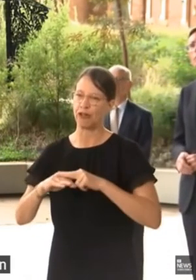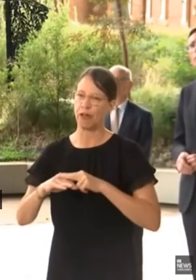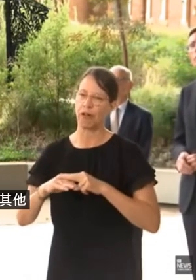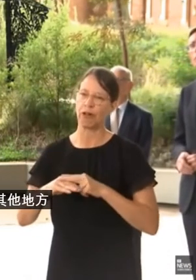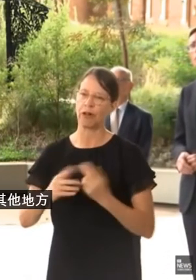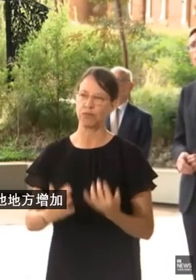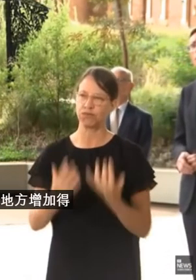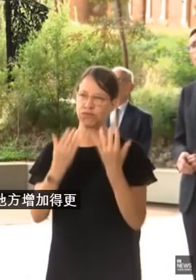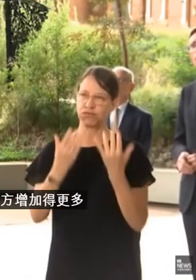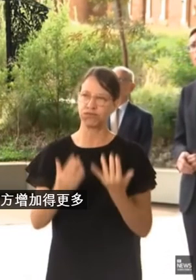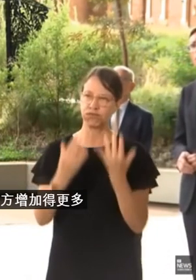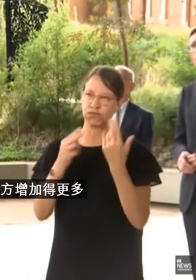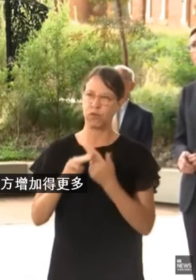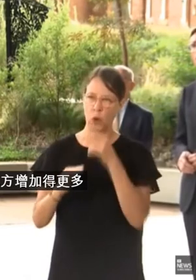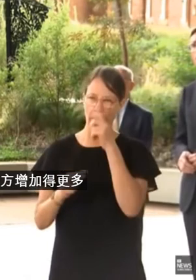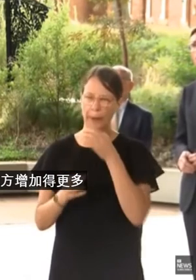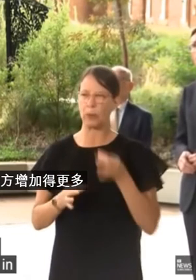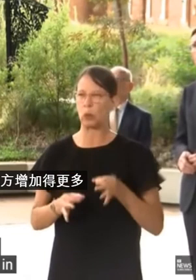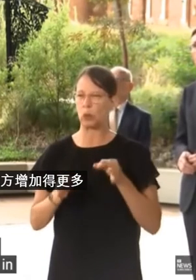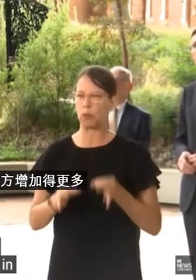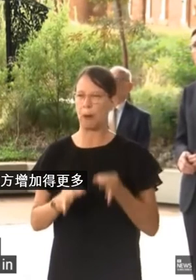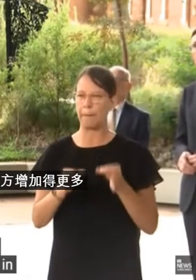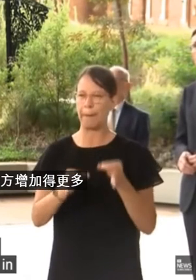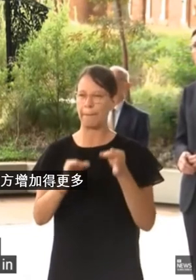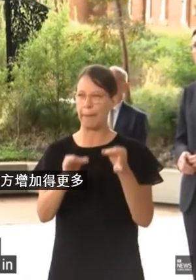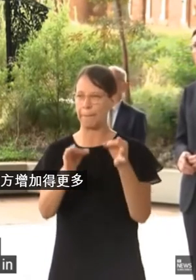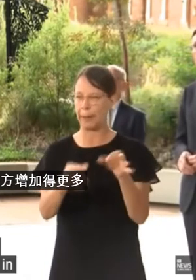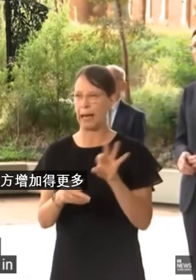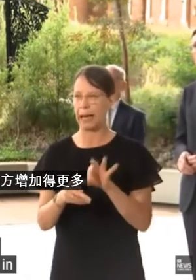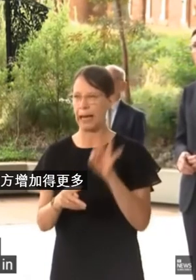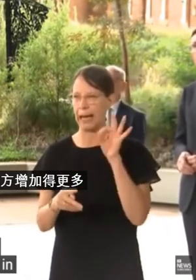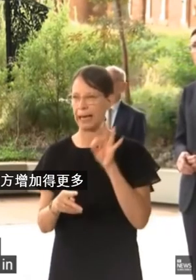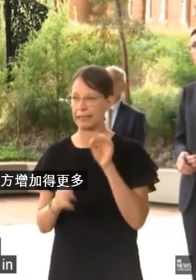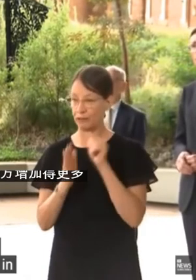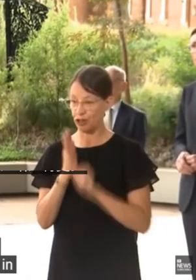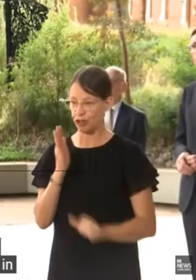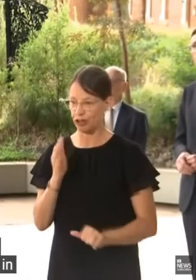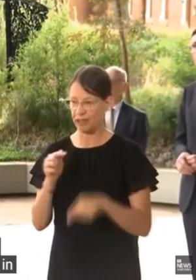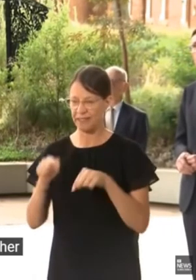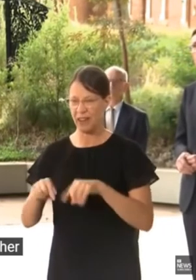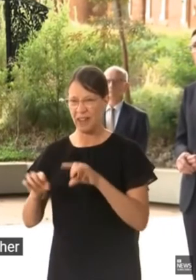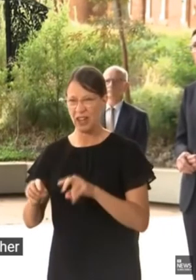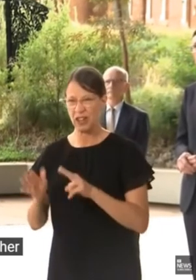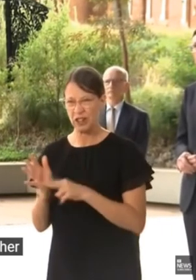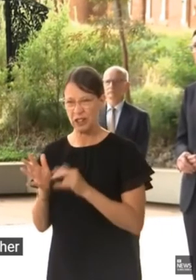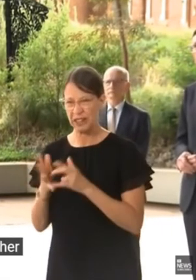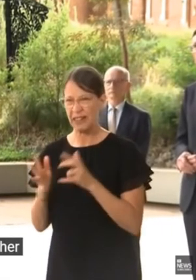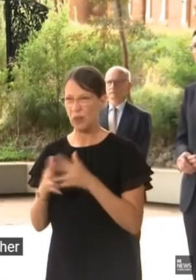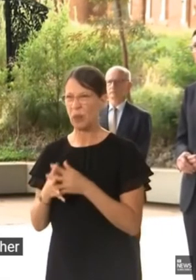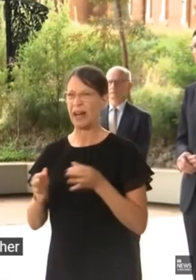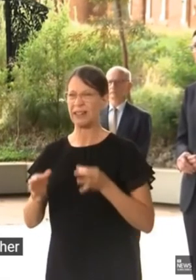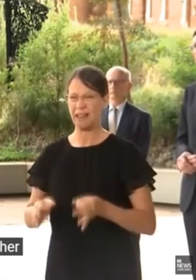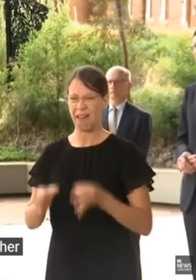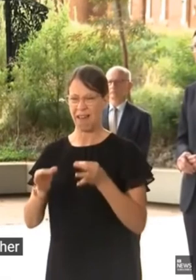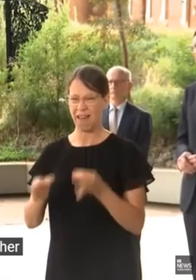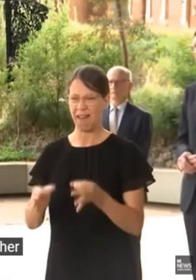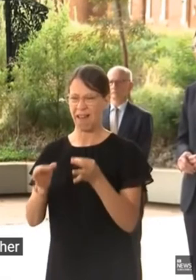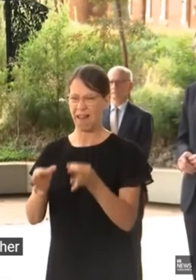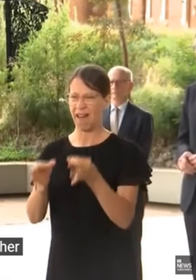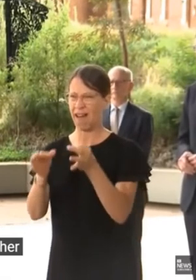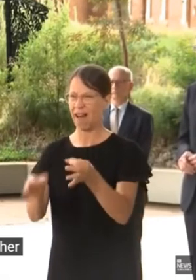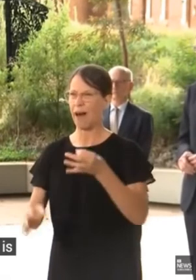elective surgery has increased more in New South Wales than other places, or the national average. Why is